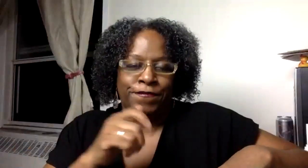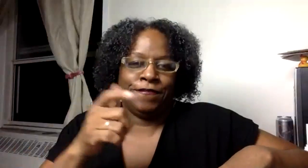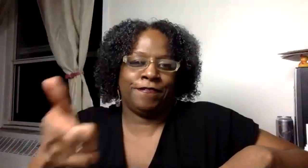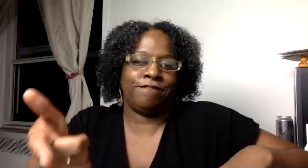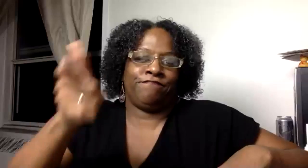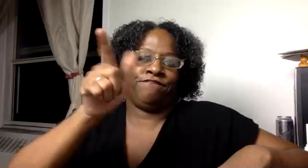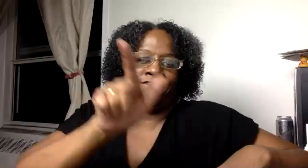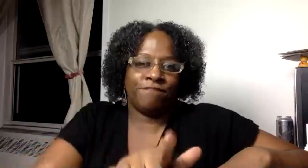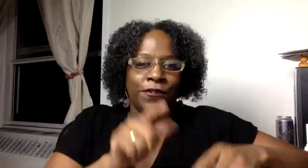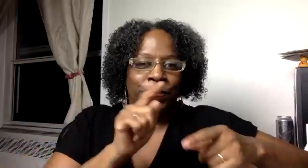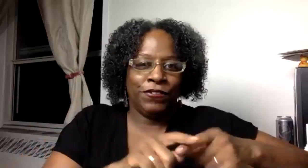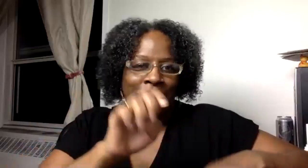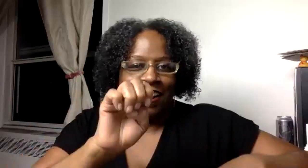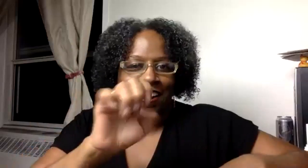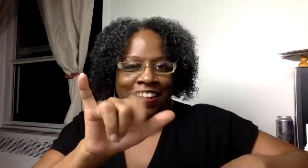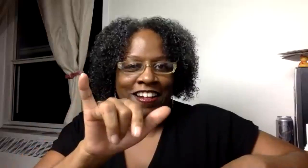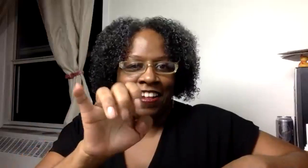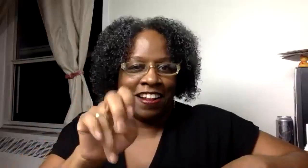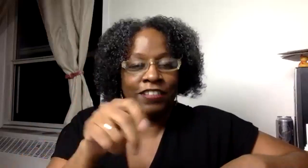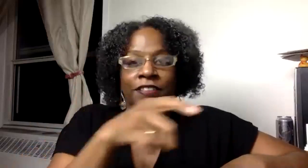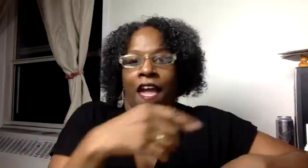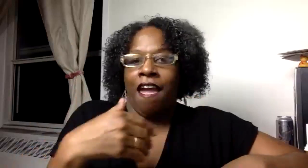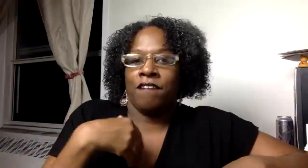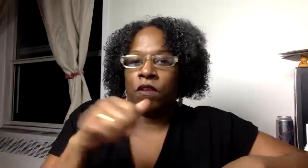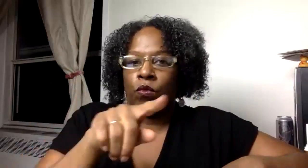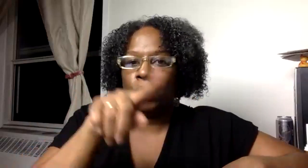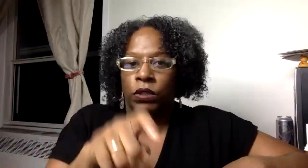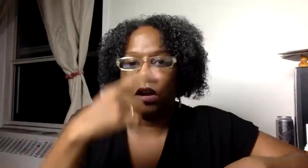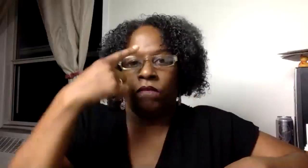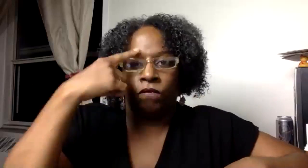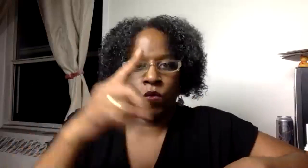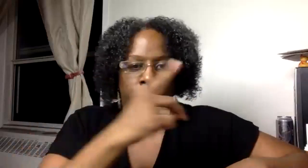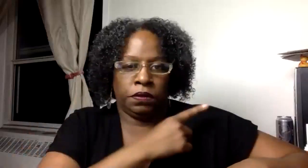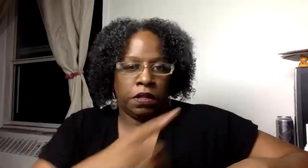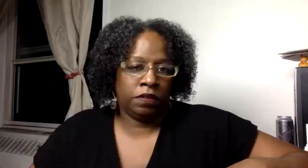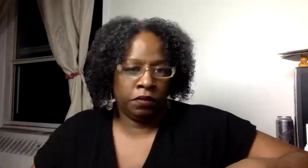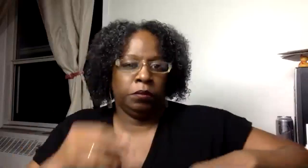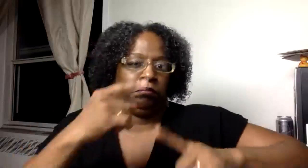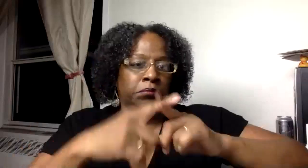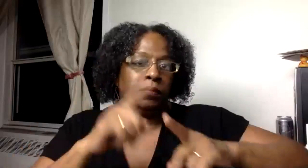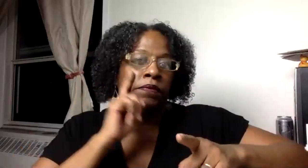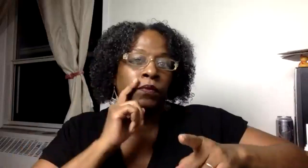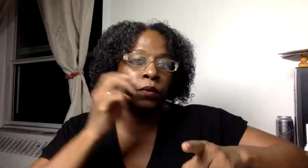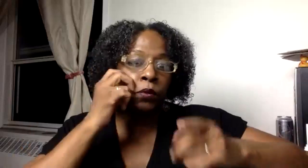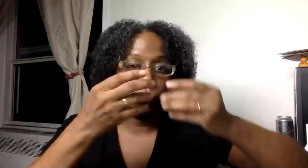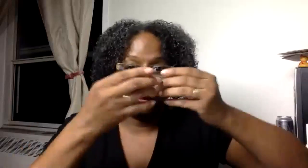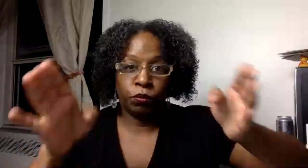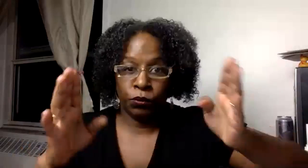She's been very patient. So now we're going to see what Eileen has to say. She does have a question for Divya, plus